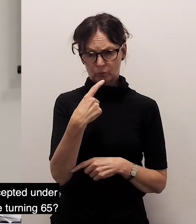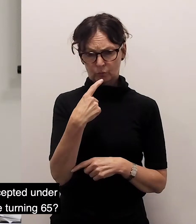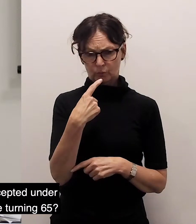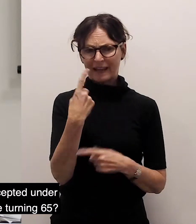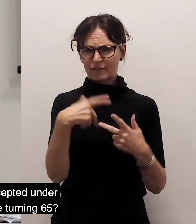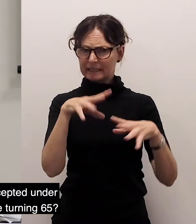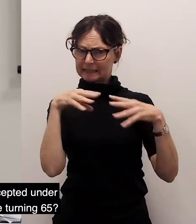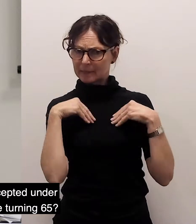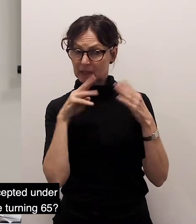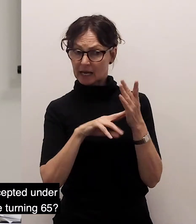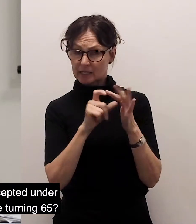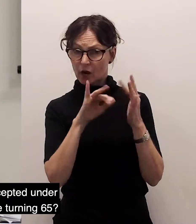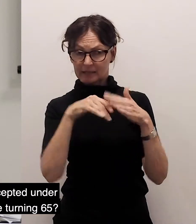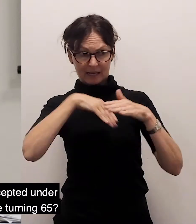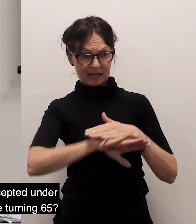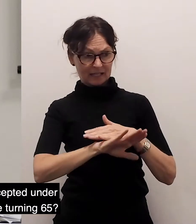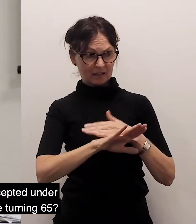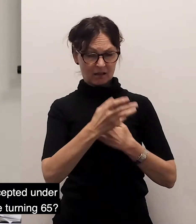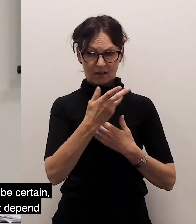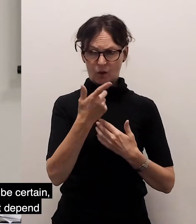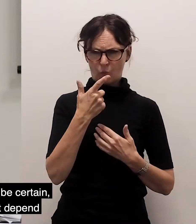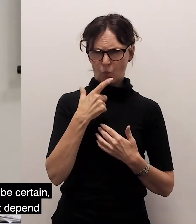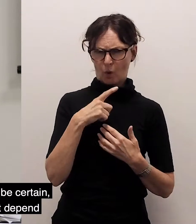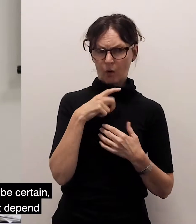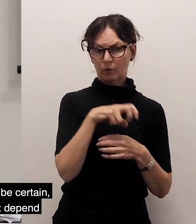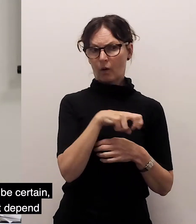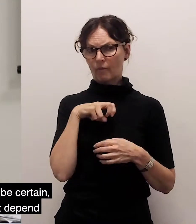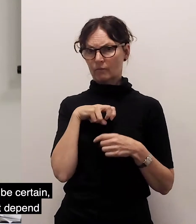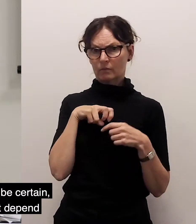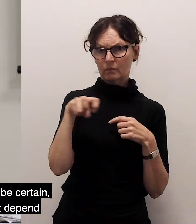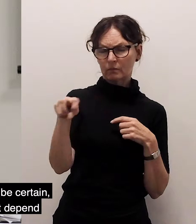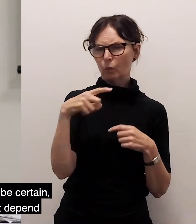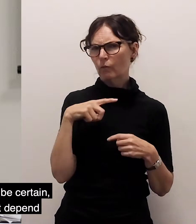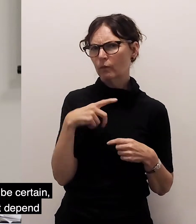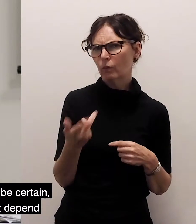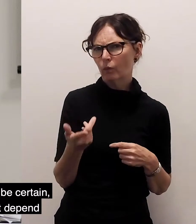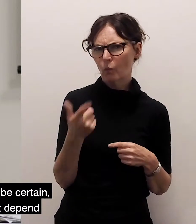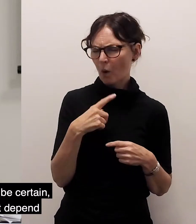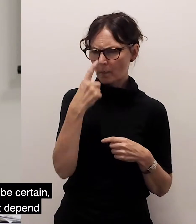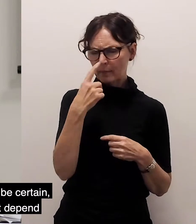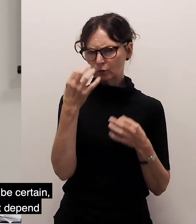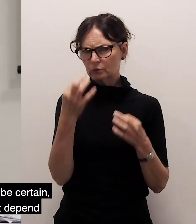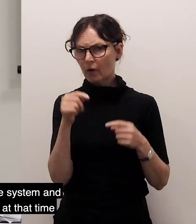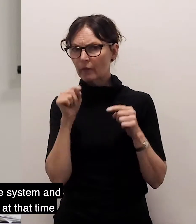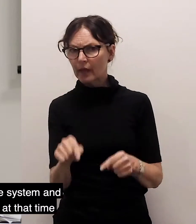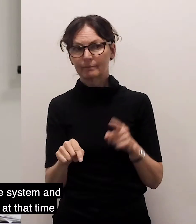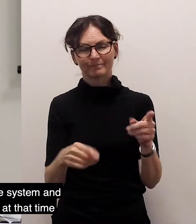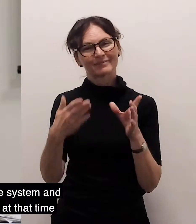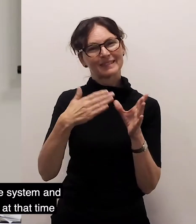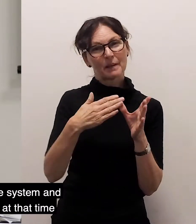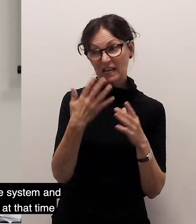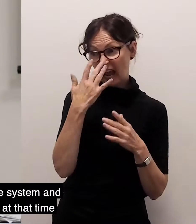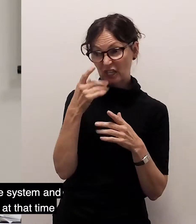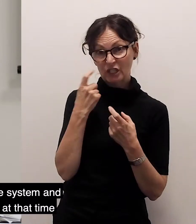system if they were accepted onto the NDIS? Well, yeah, they would have to. There might be certain, it would just depend on